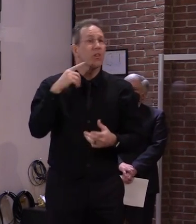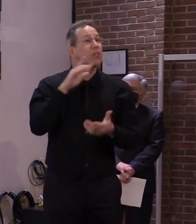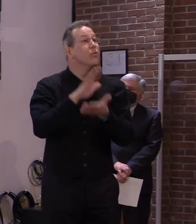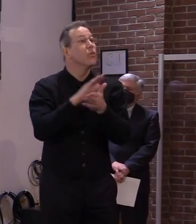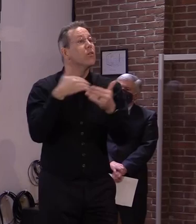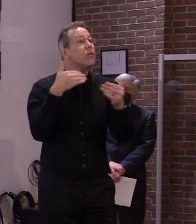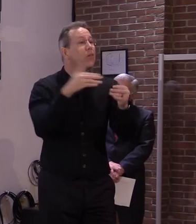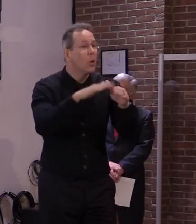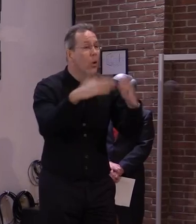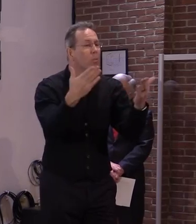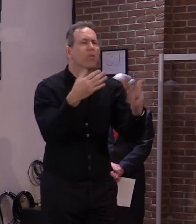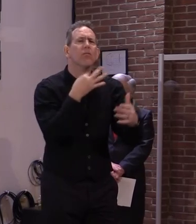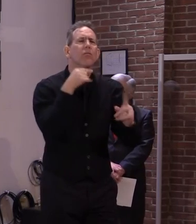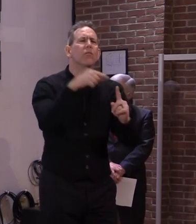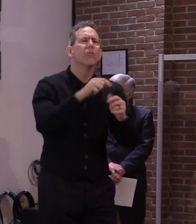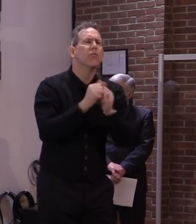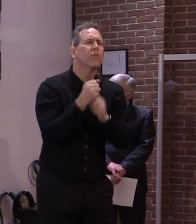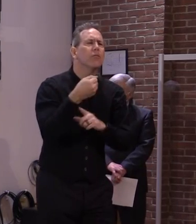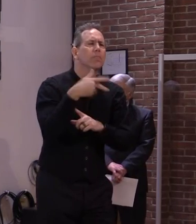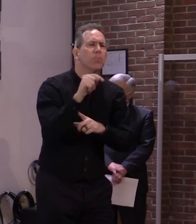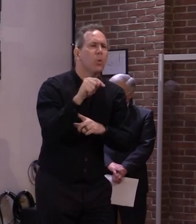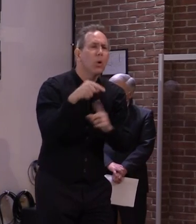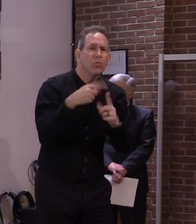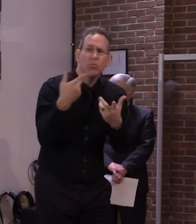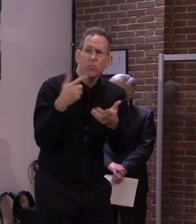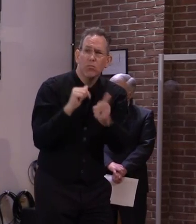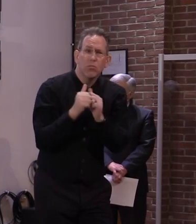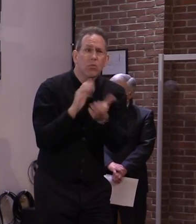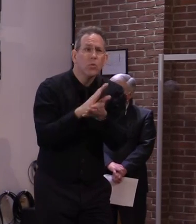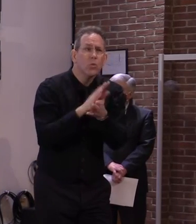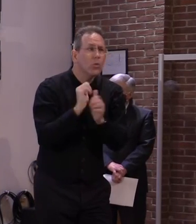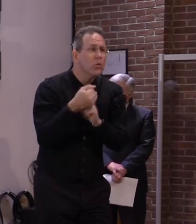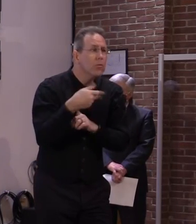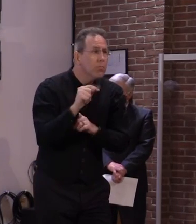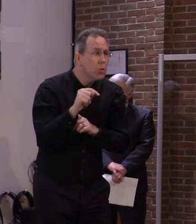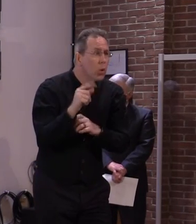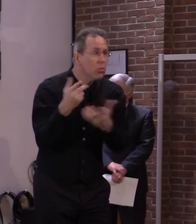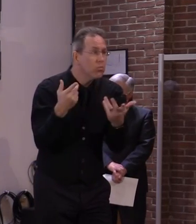Have we had good results so far, or safe results, I should say? Dr. Levine.